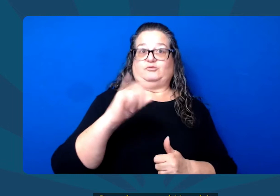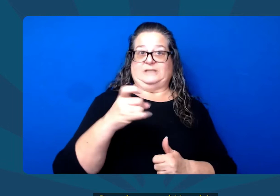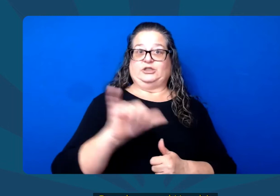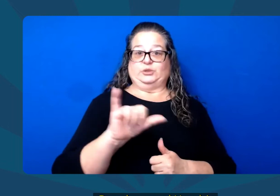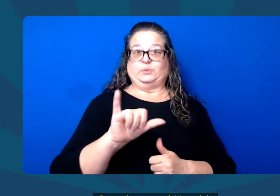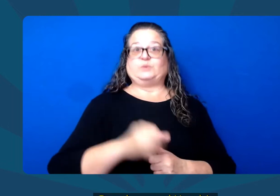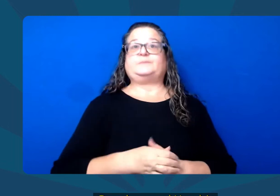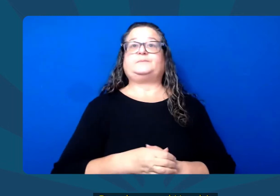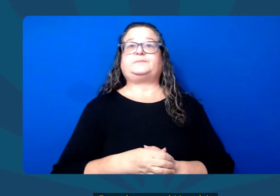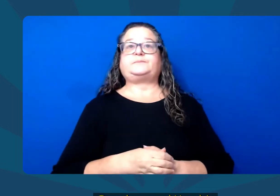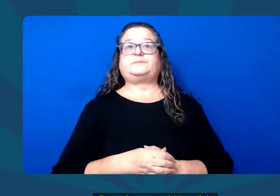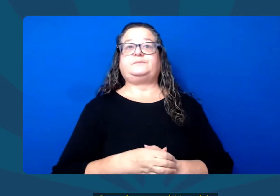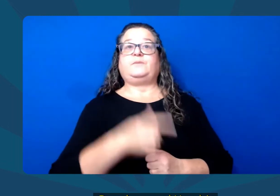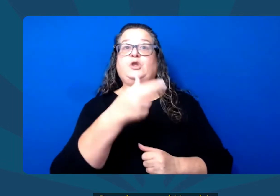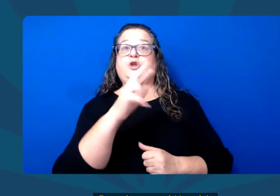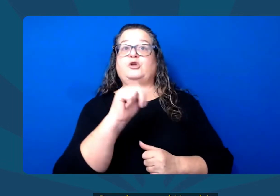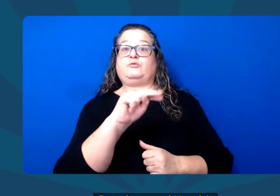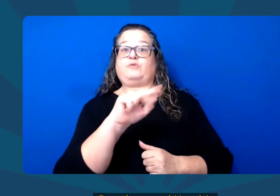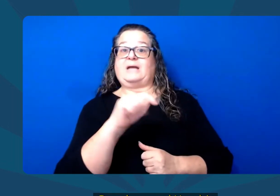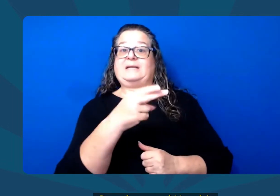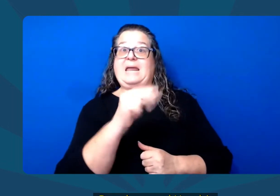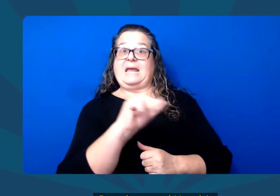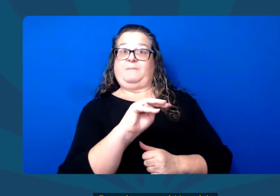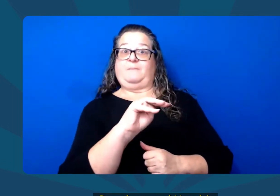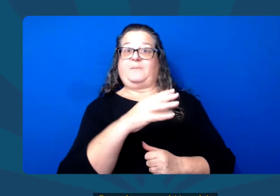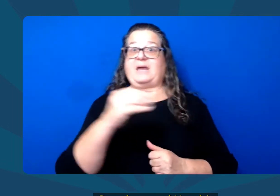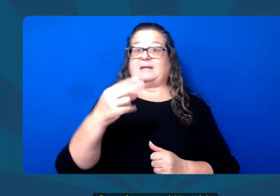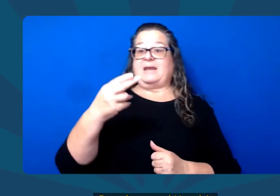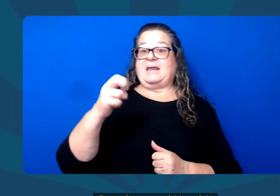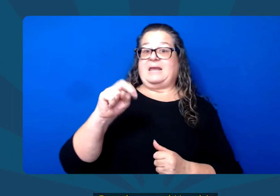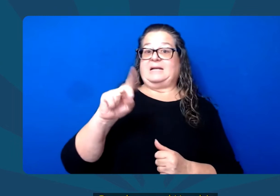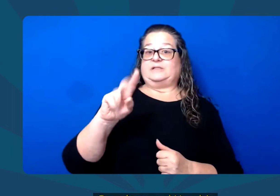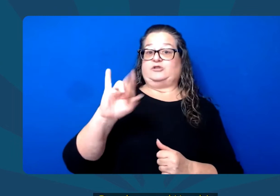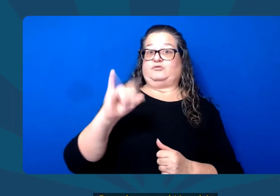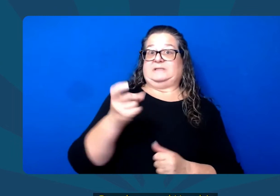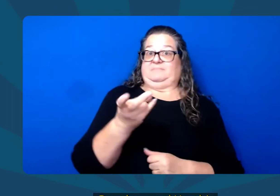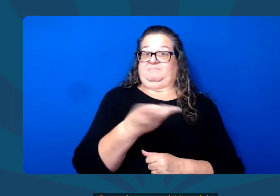Grantham and Hendricks face primary challenges